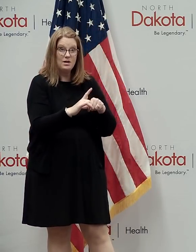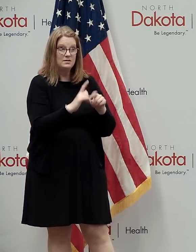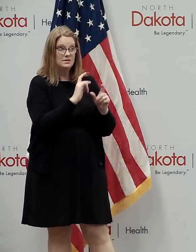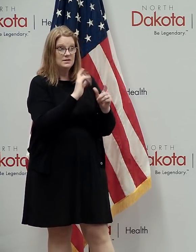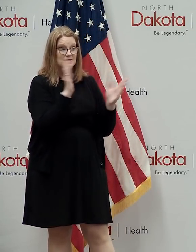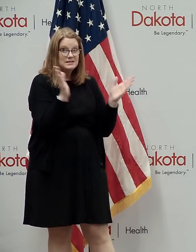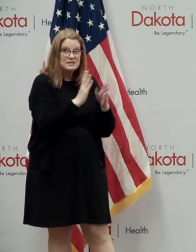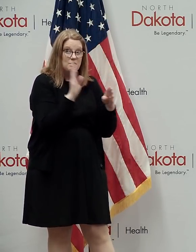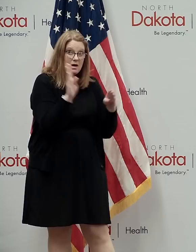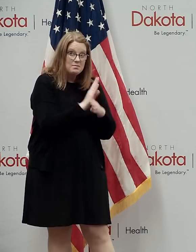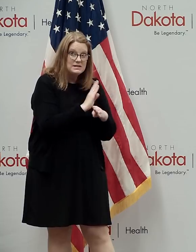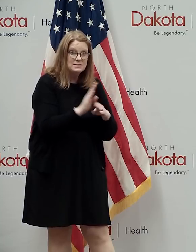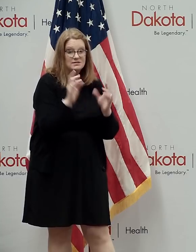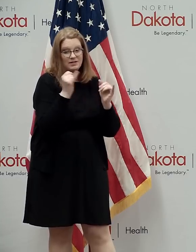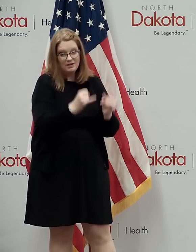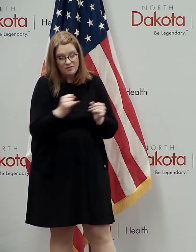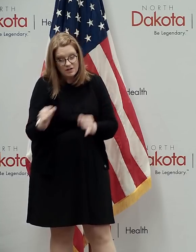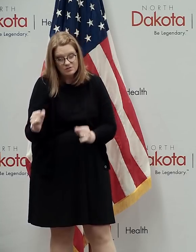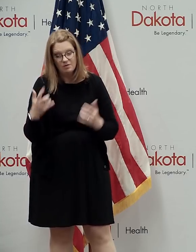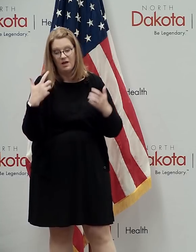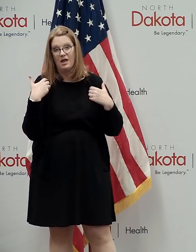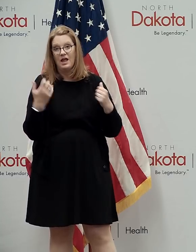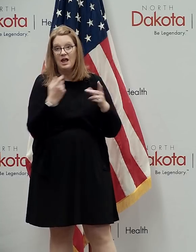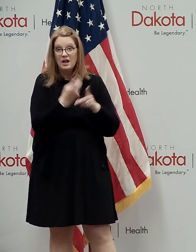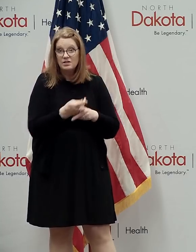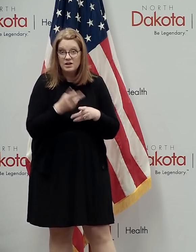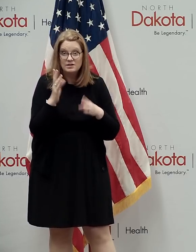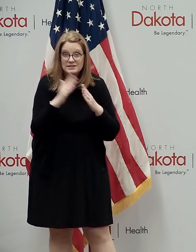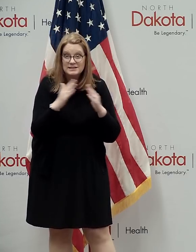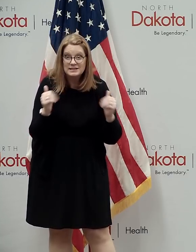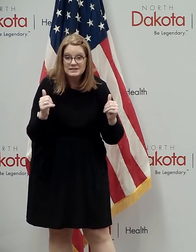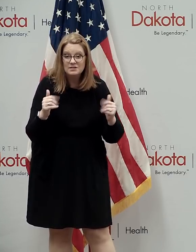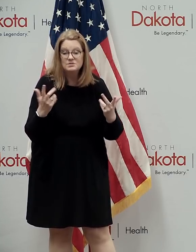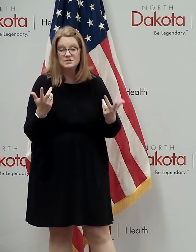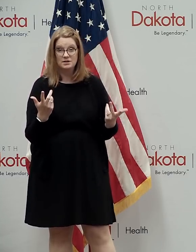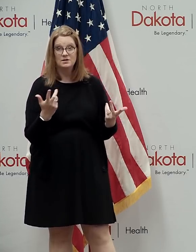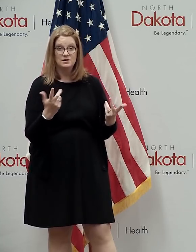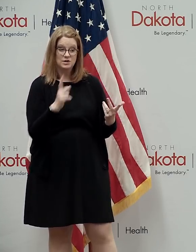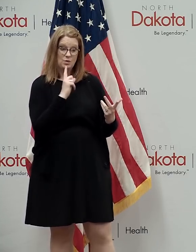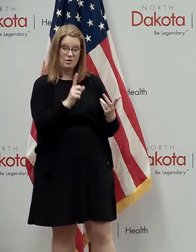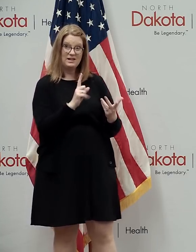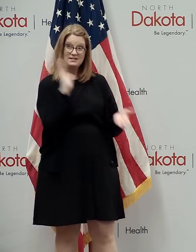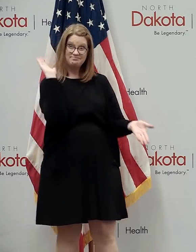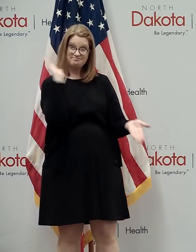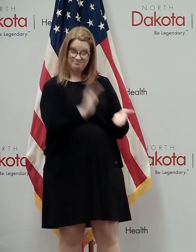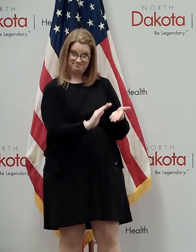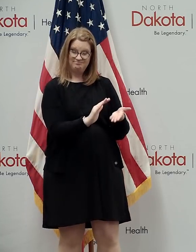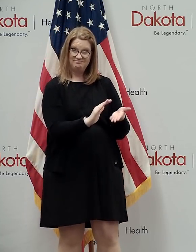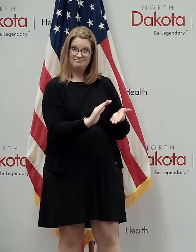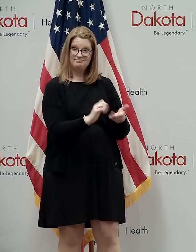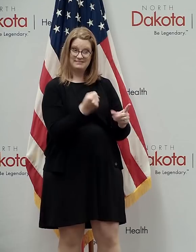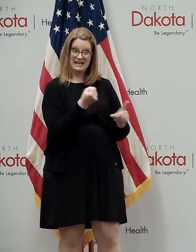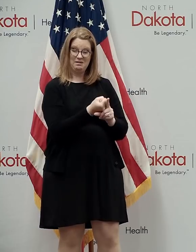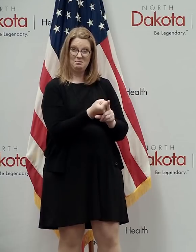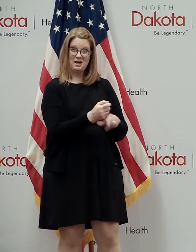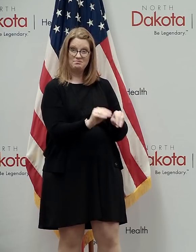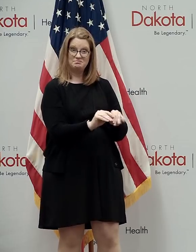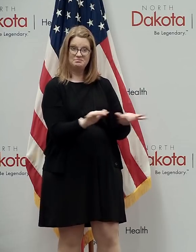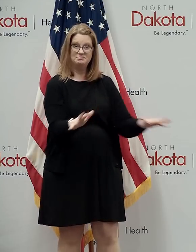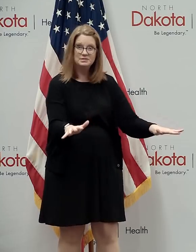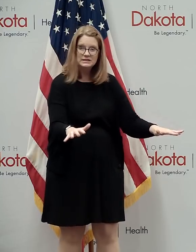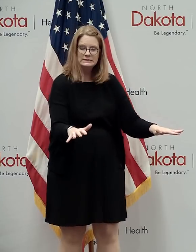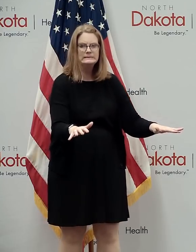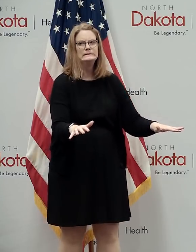small businesses, healthcare systems, and other important sectors of our economy to mitigate the impact of the pandemic, financing